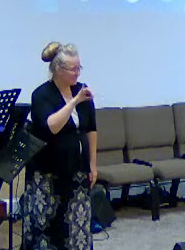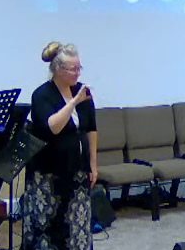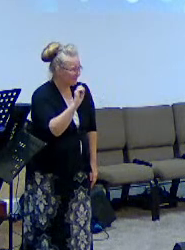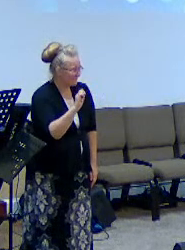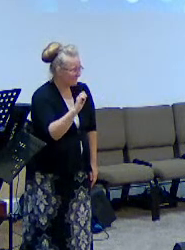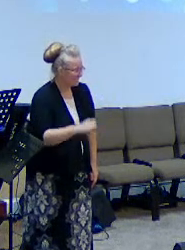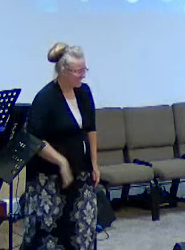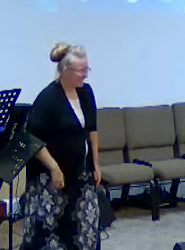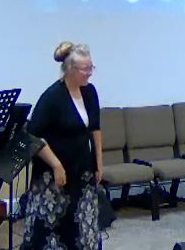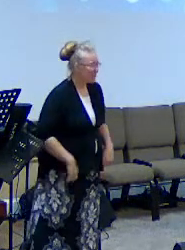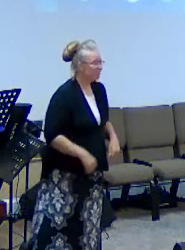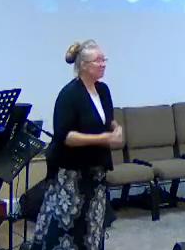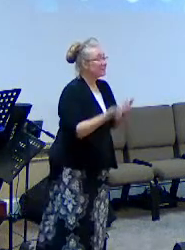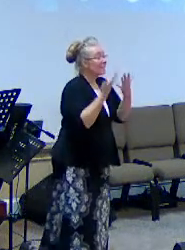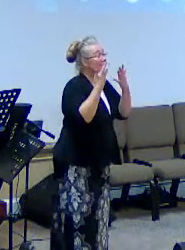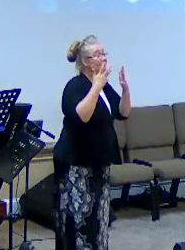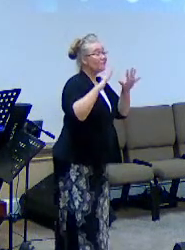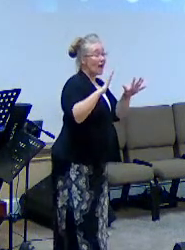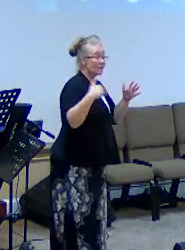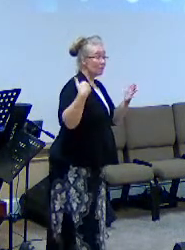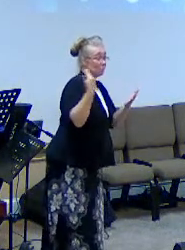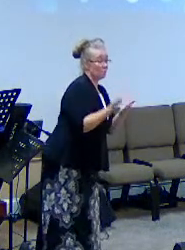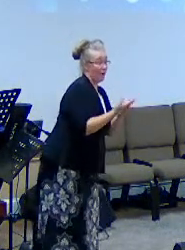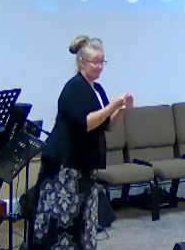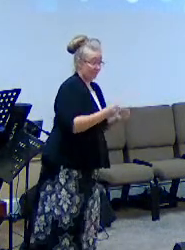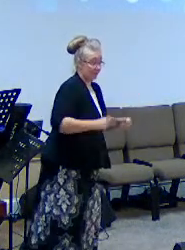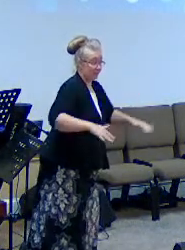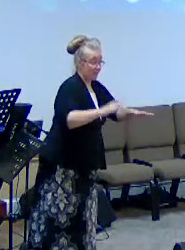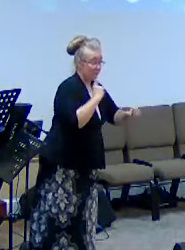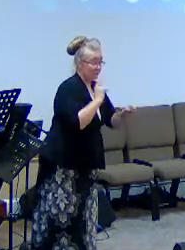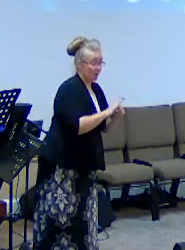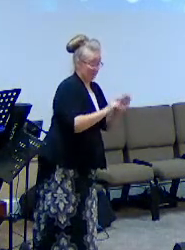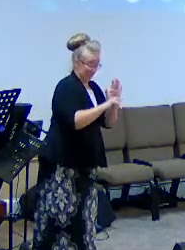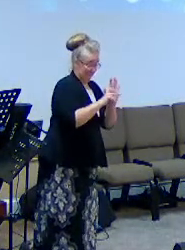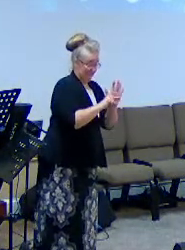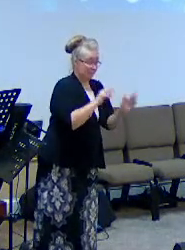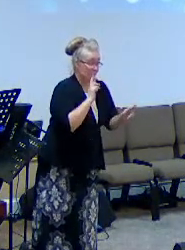And when they finally came to the land of promise, they came back with a negative report. And